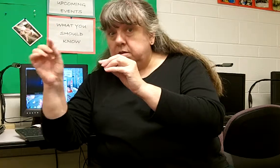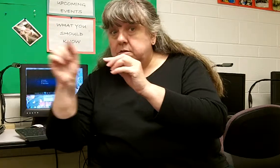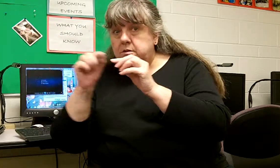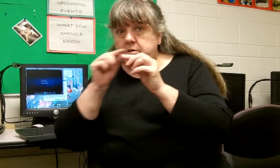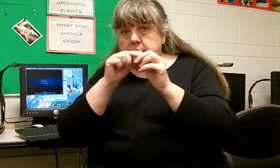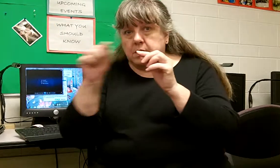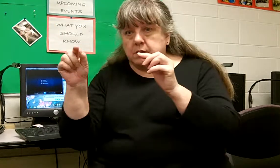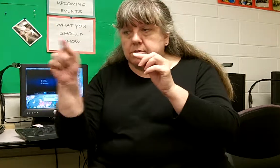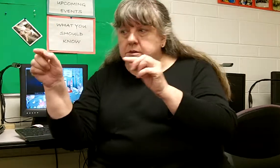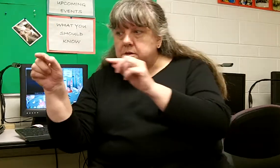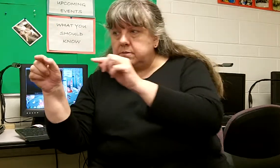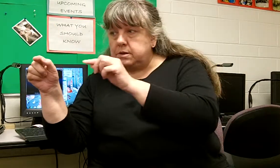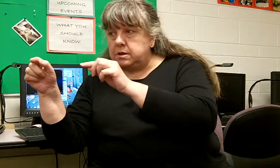8 plus 7 is